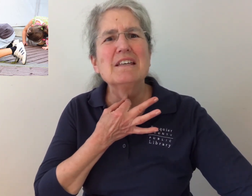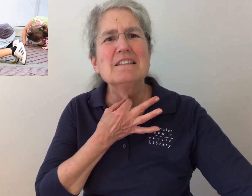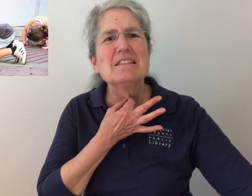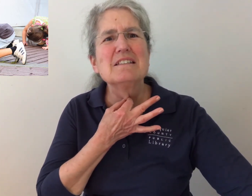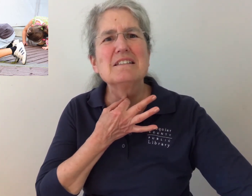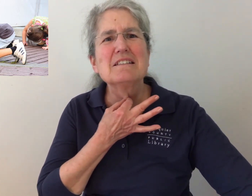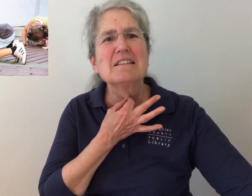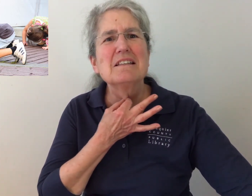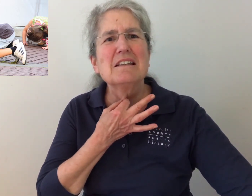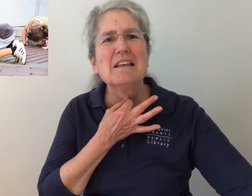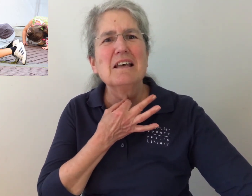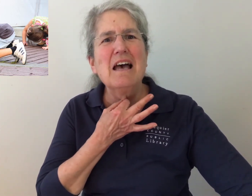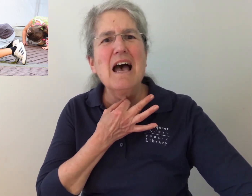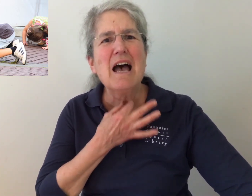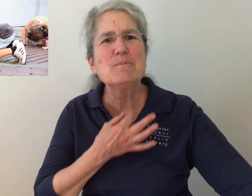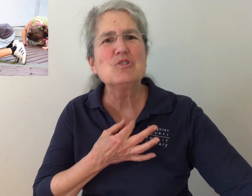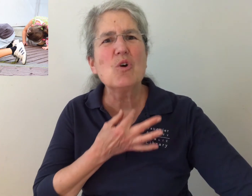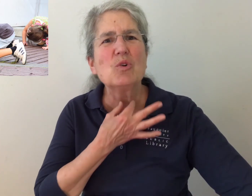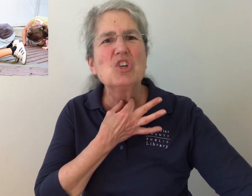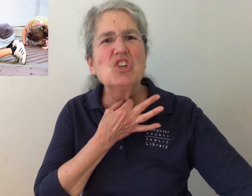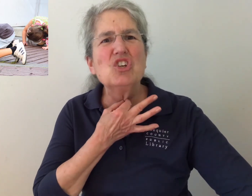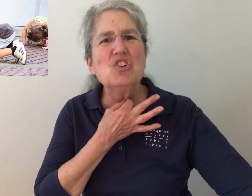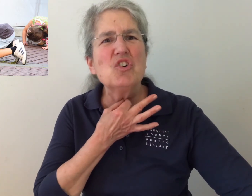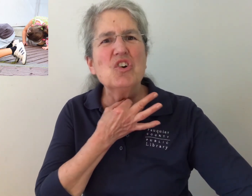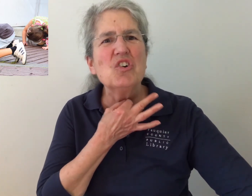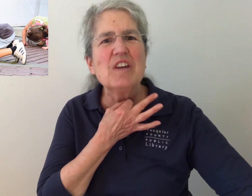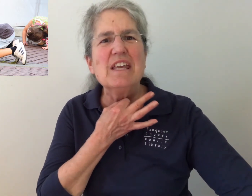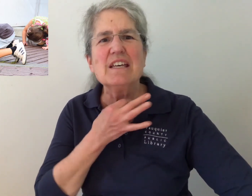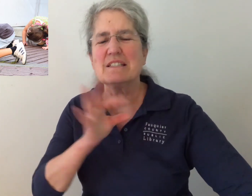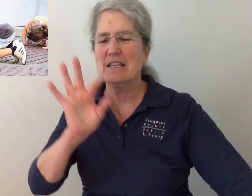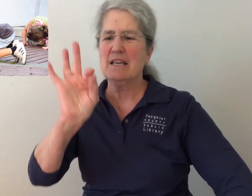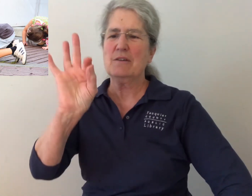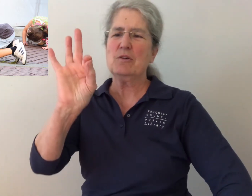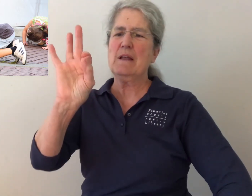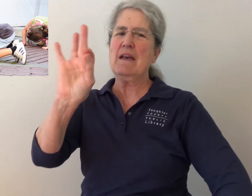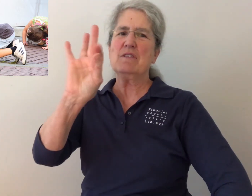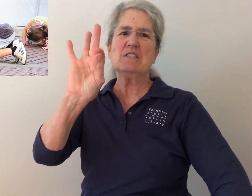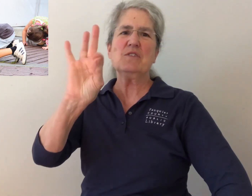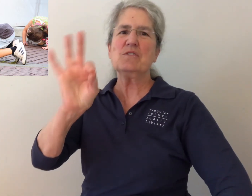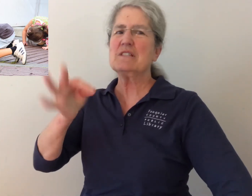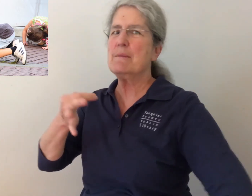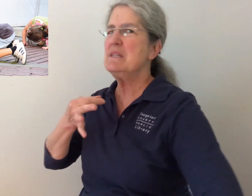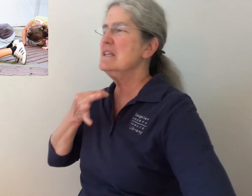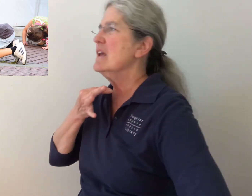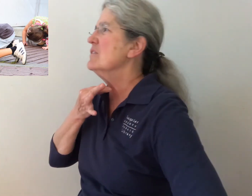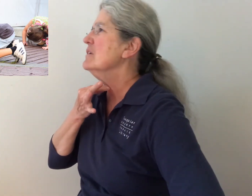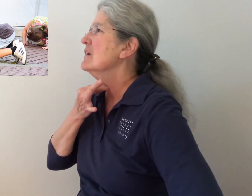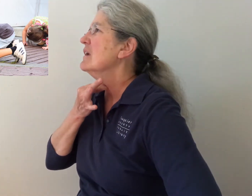Curious. I'm so curious. You're gonna have these fingers coming together.